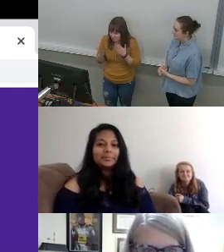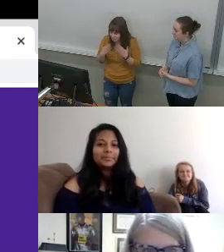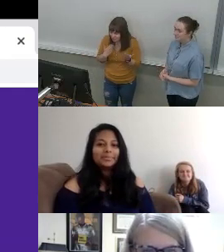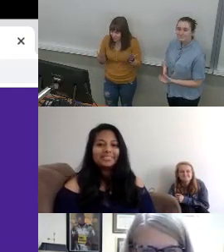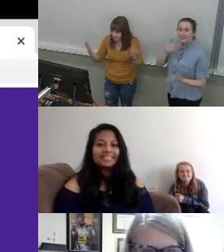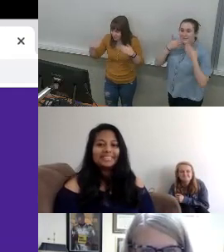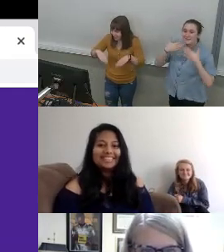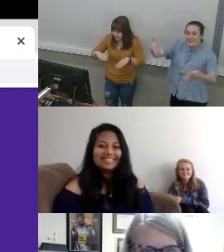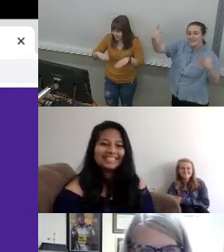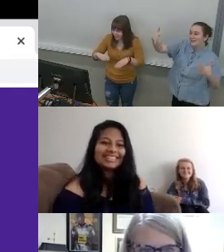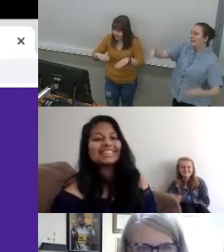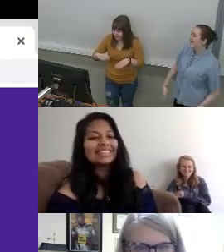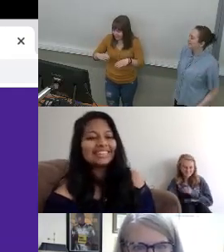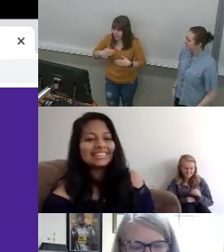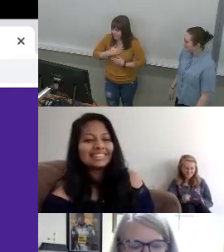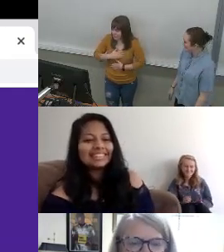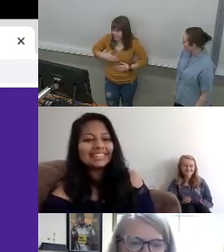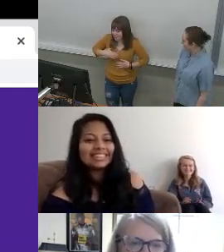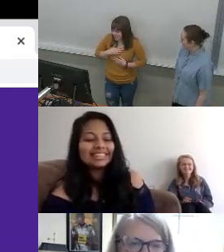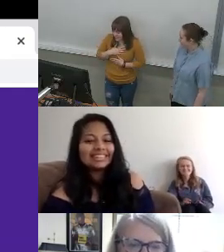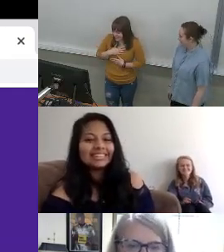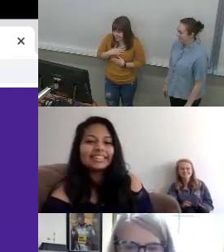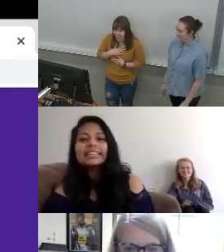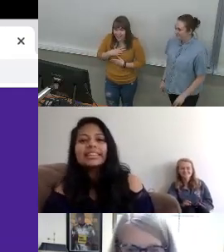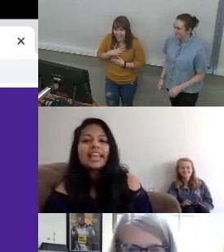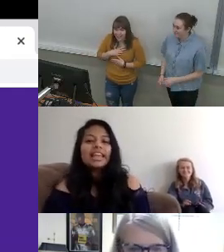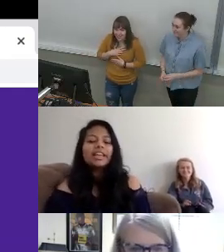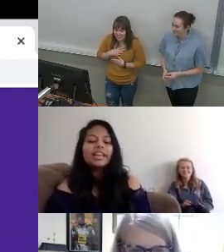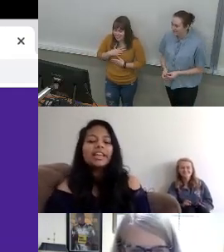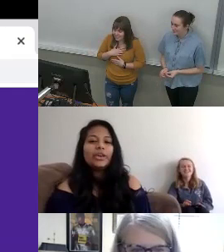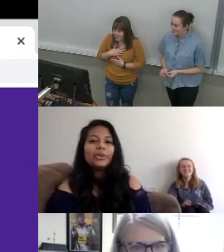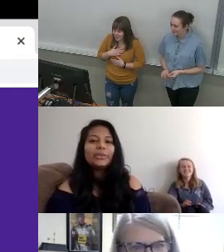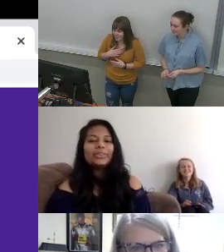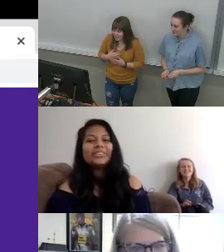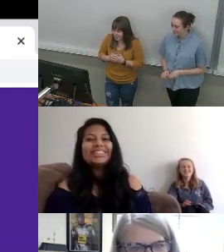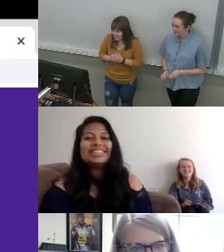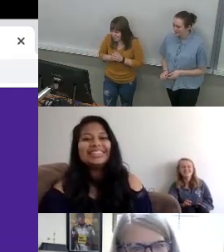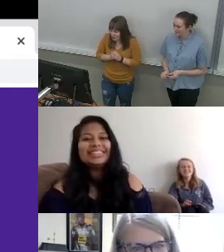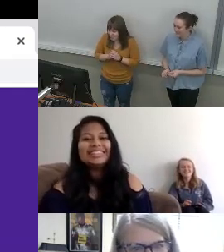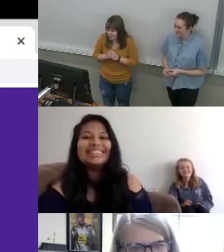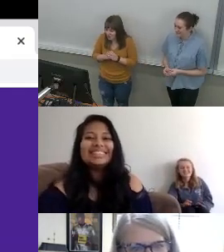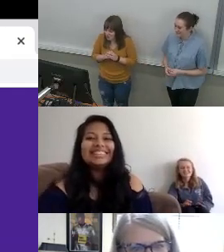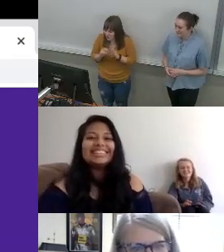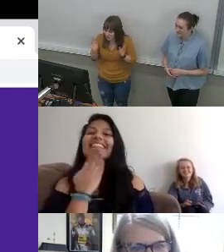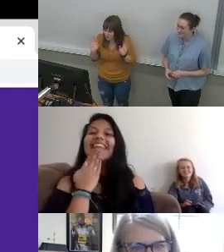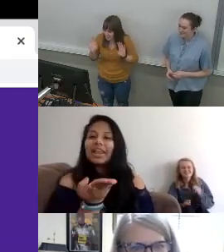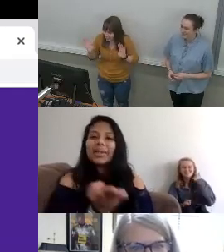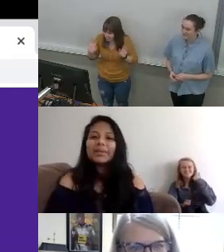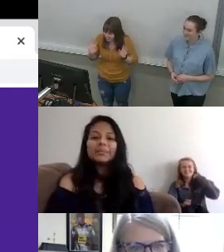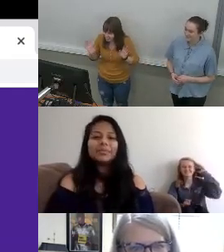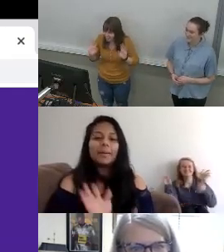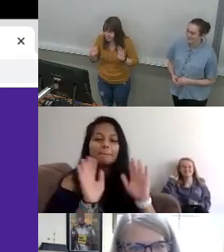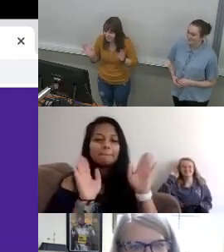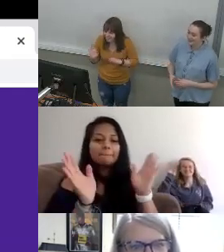Thank you so much for coming. Yeah, thank you guys. I really appreciate it. And no problem. I hope you'll have a good